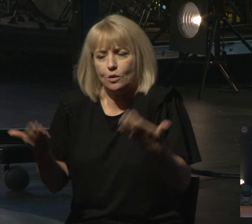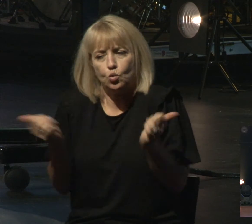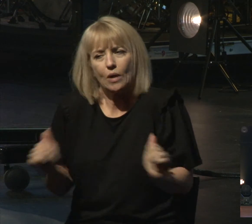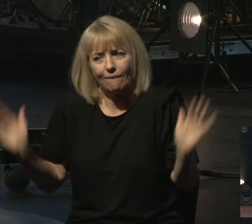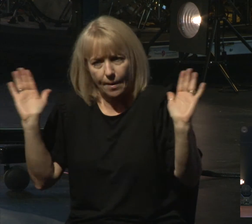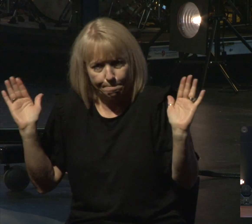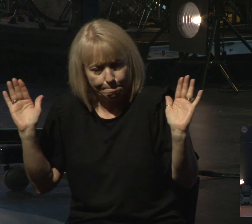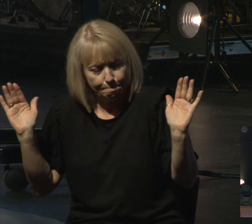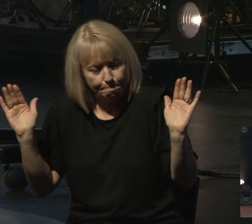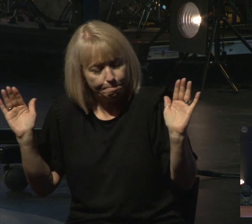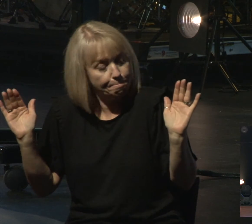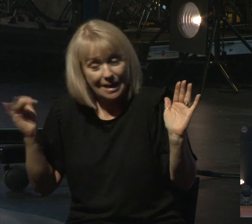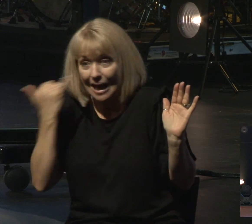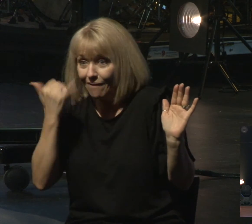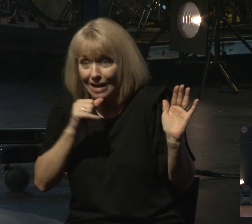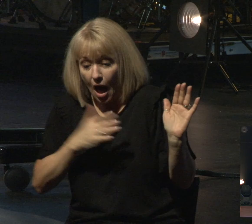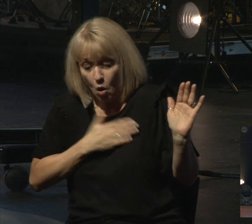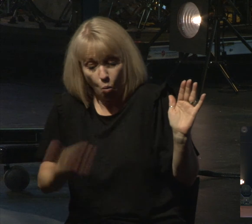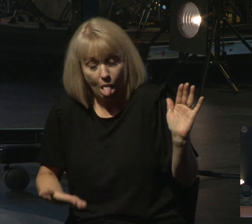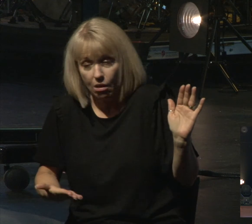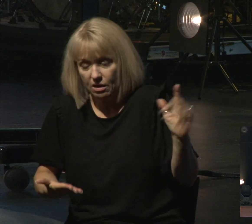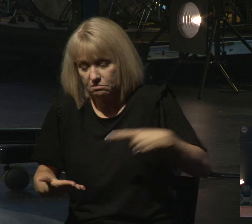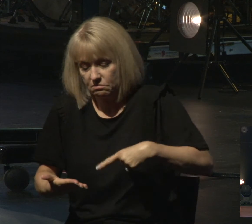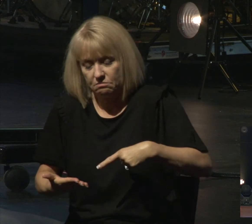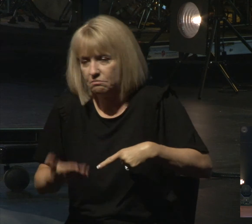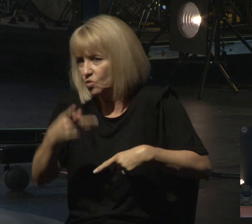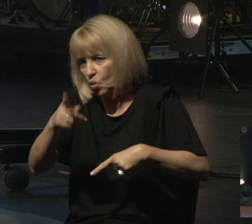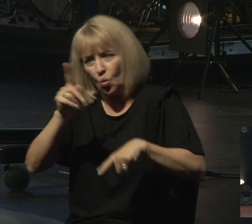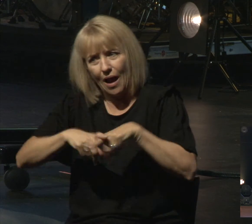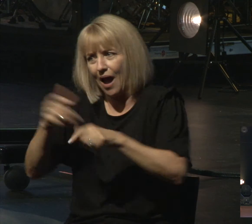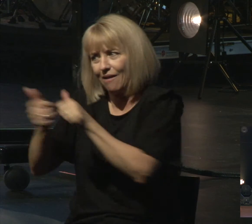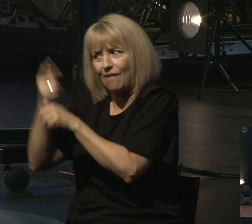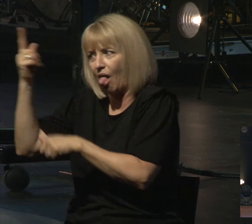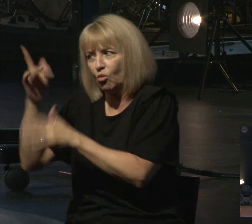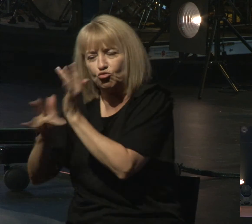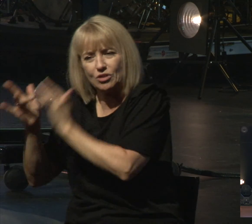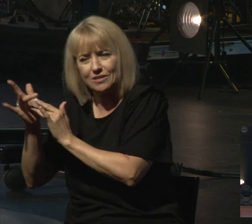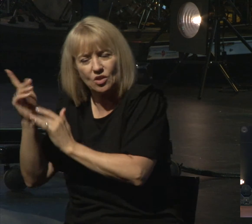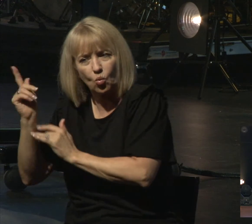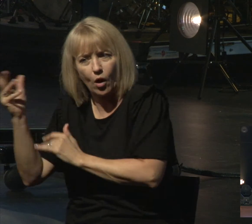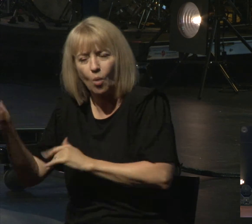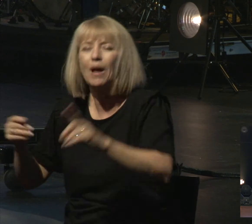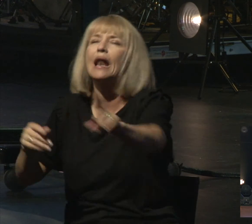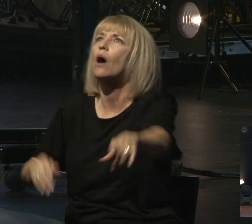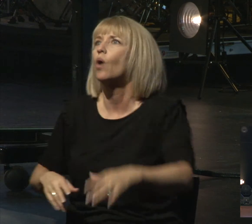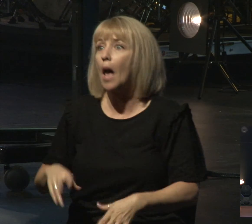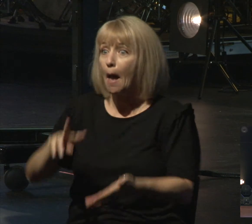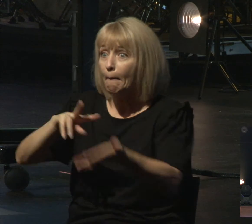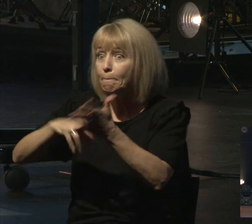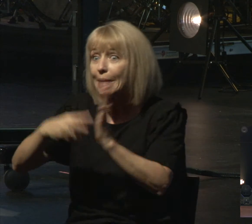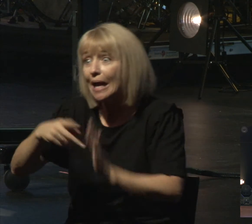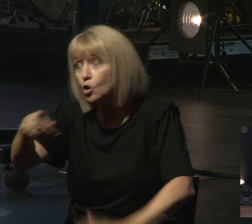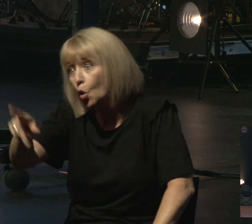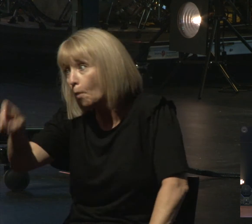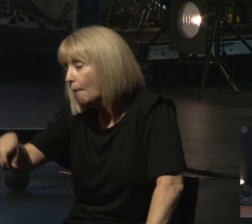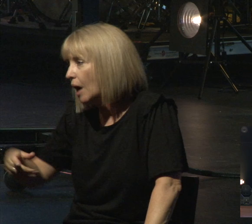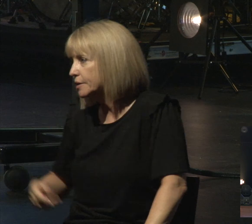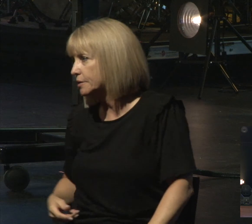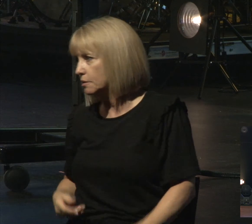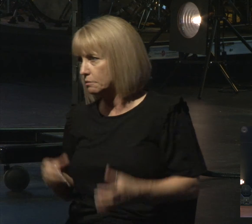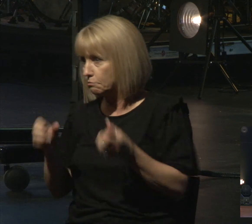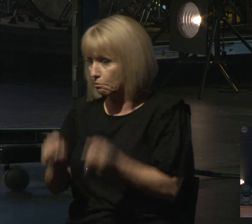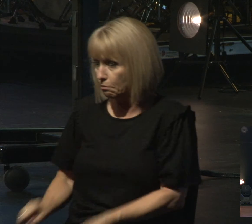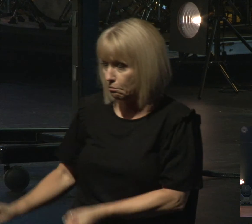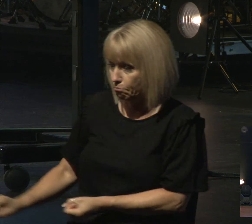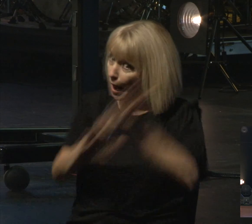that, you can't really chase after where we're going. Now, here's what Jesus isn't asking you to do. He's not telling you to get rid